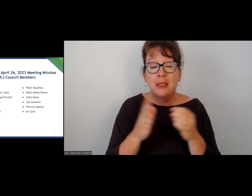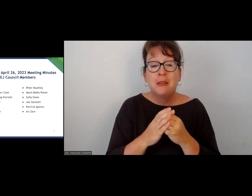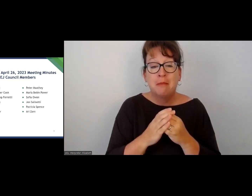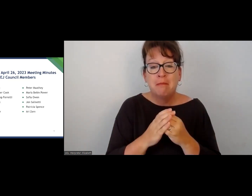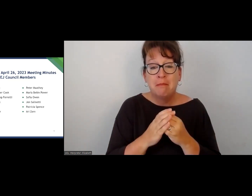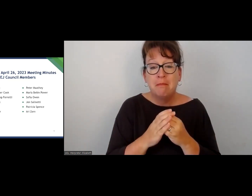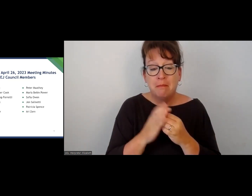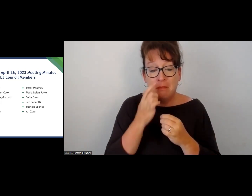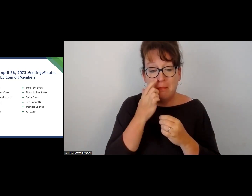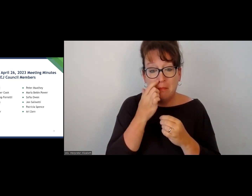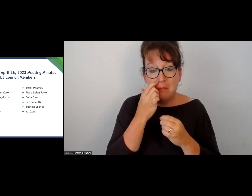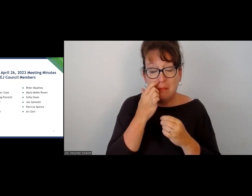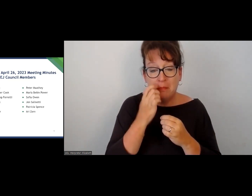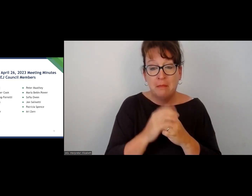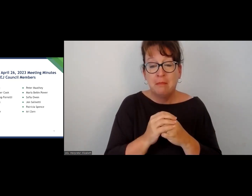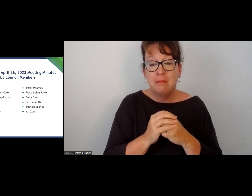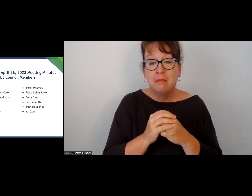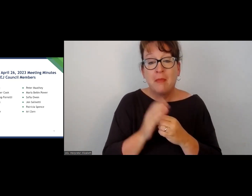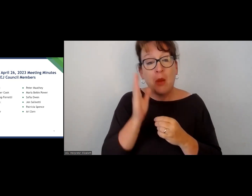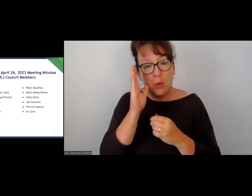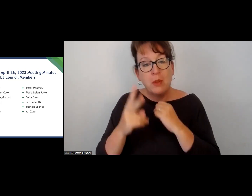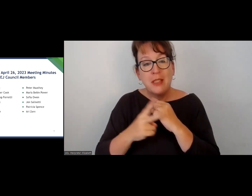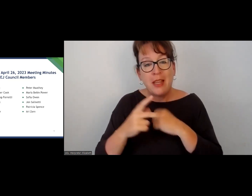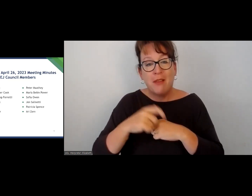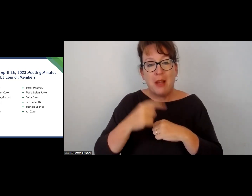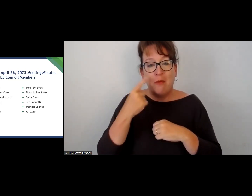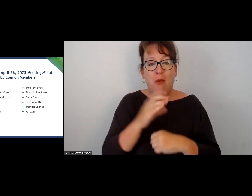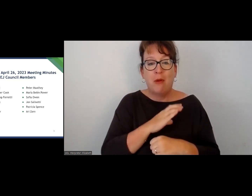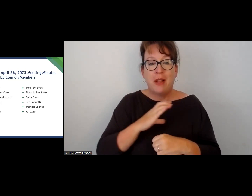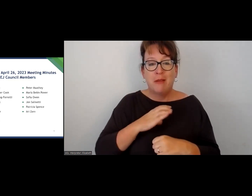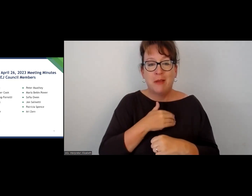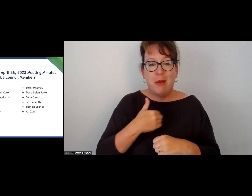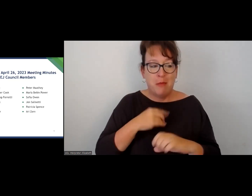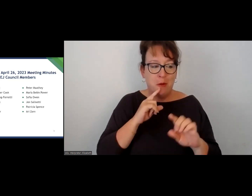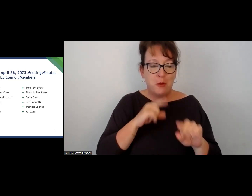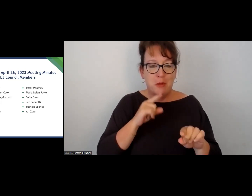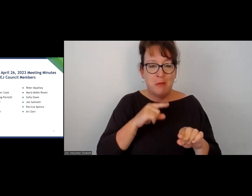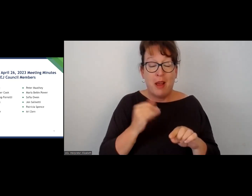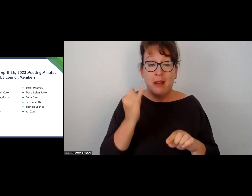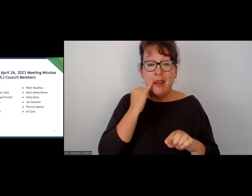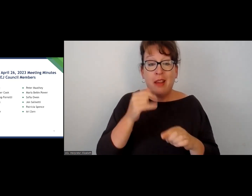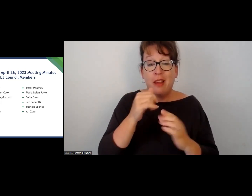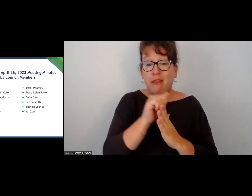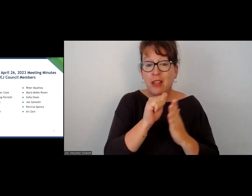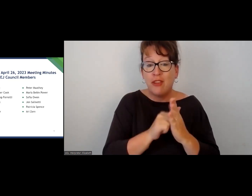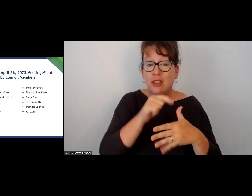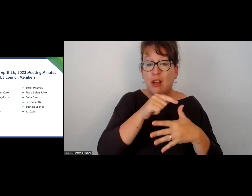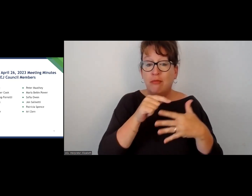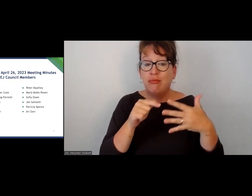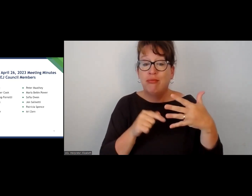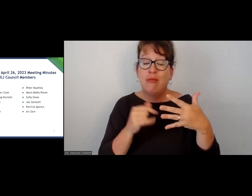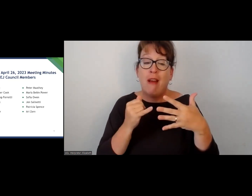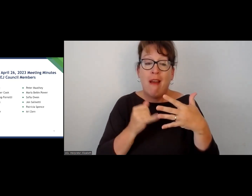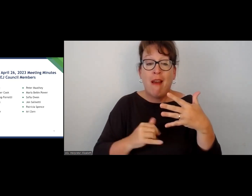the public, and with a little bit of time for us to respond at the end if there is sort of a response, or we can